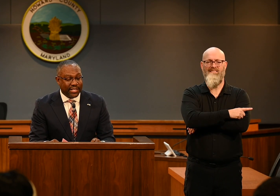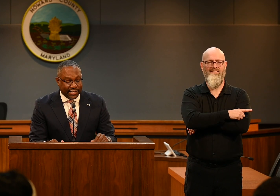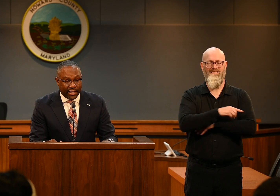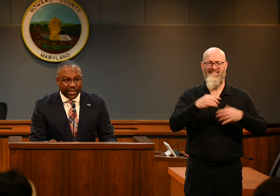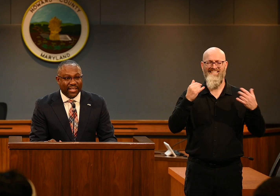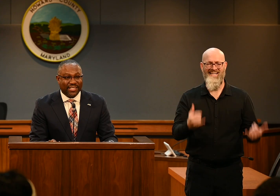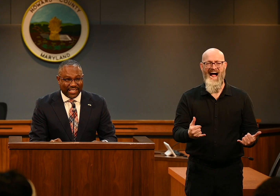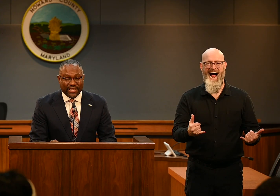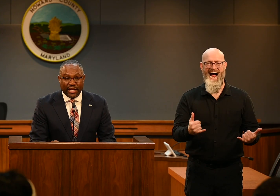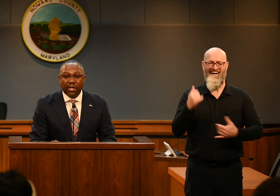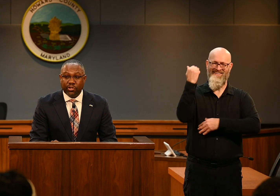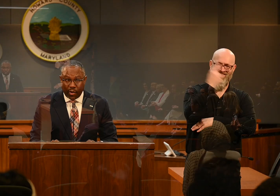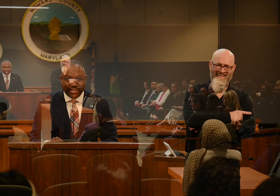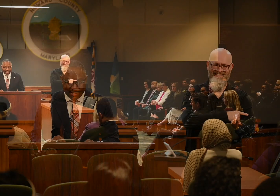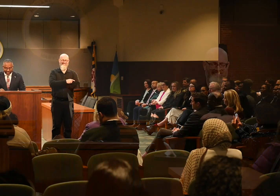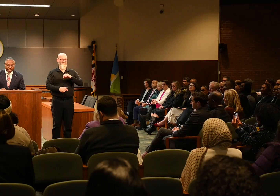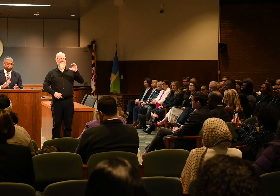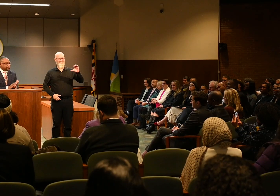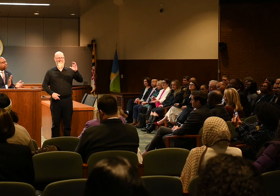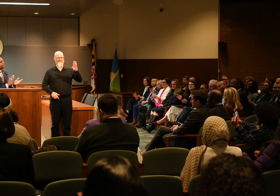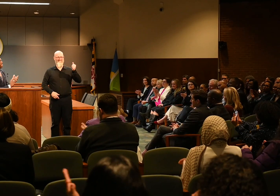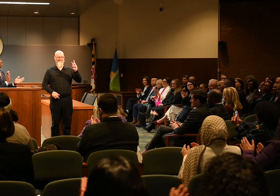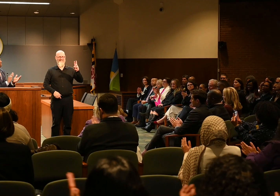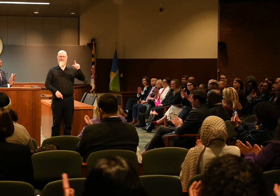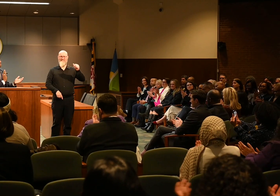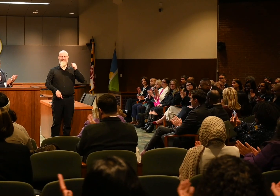legislation, CB-16, 2016.